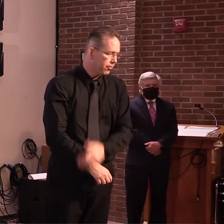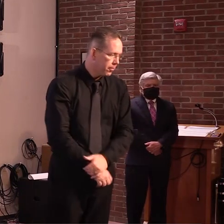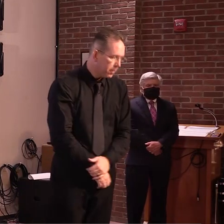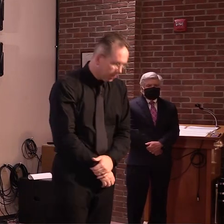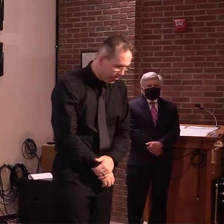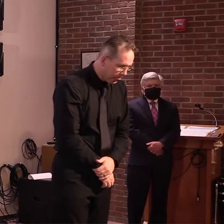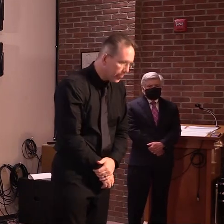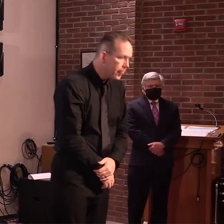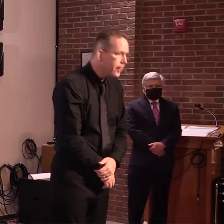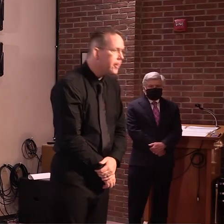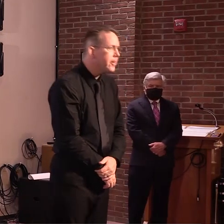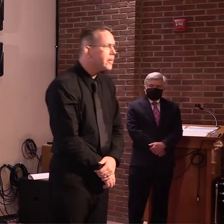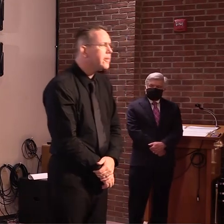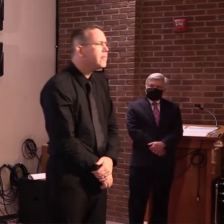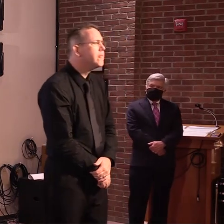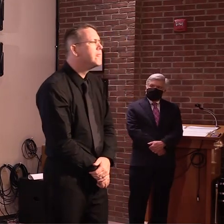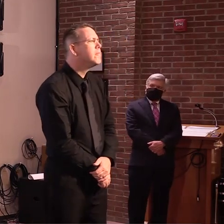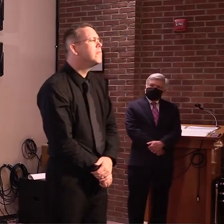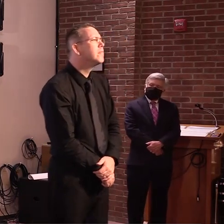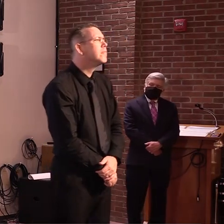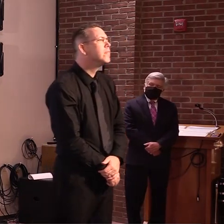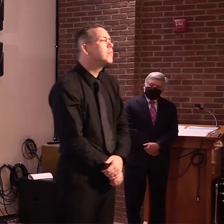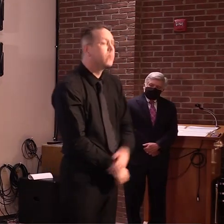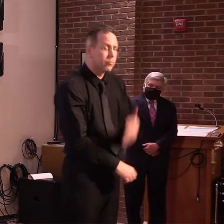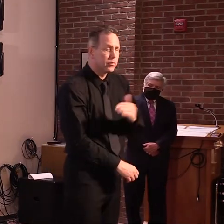Mike Donahue, the Islander.